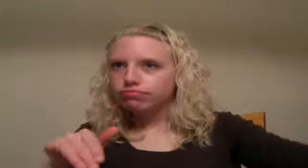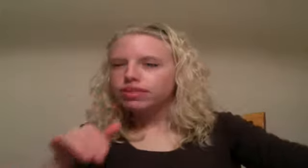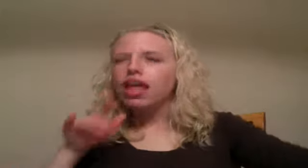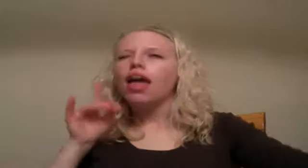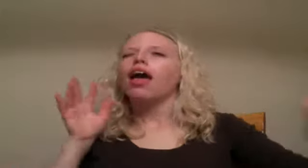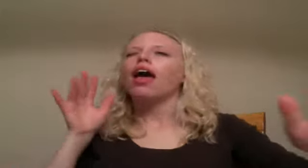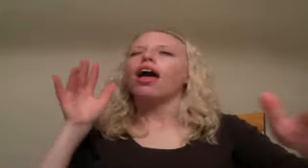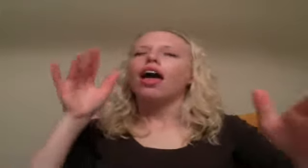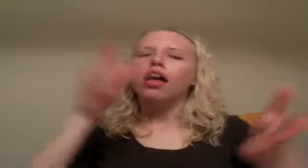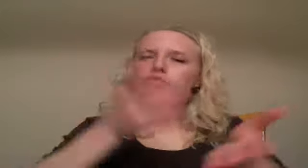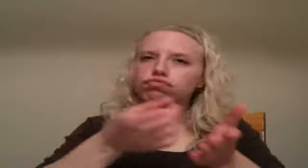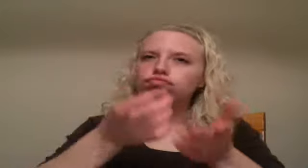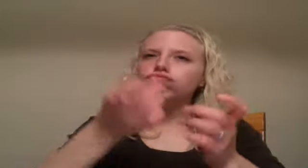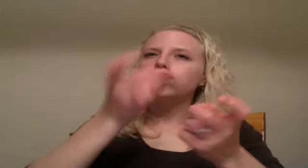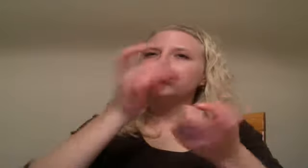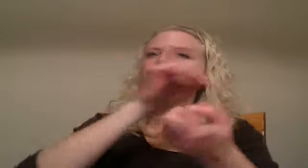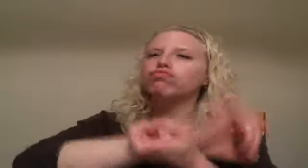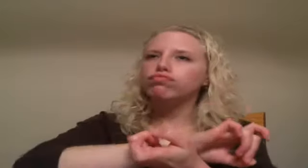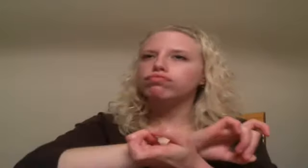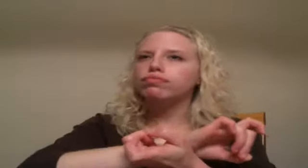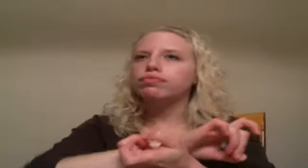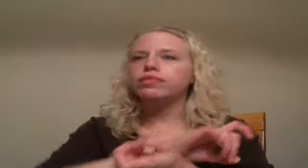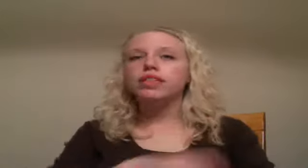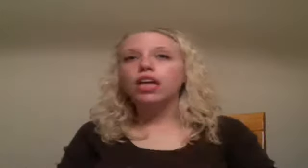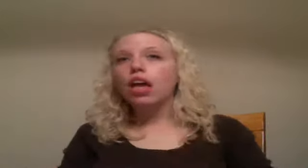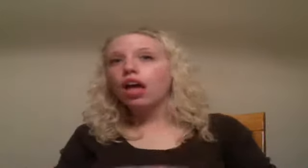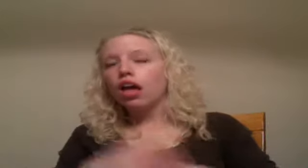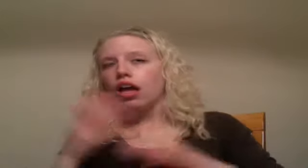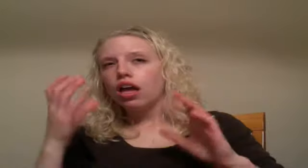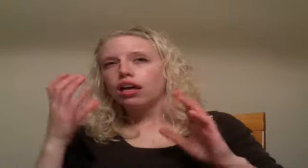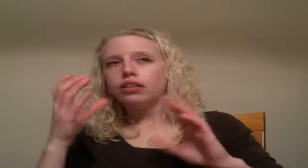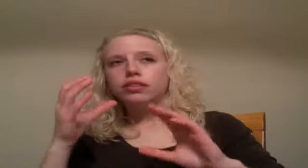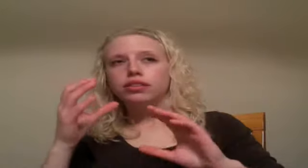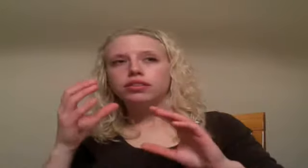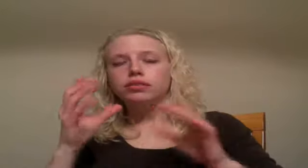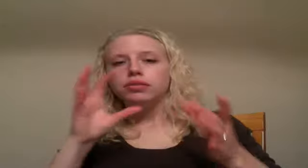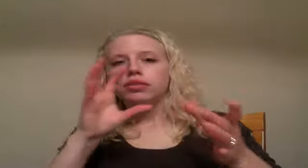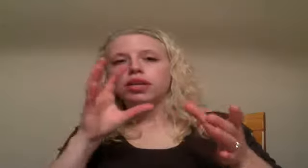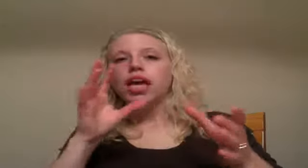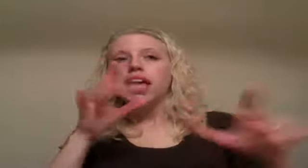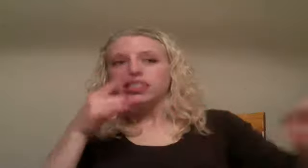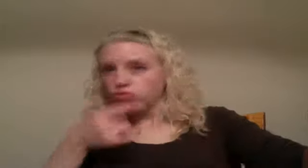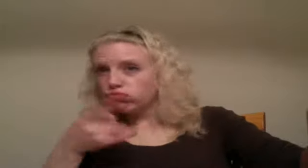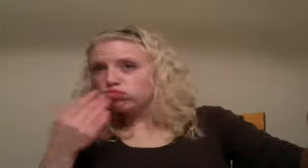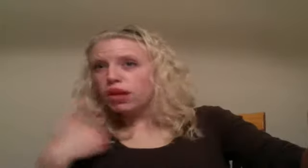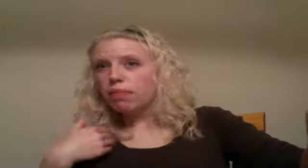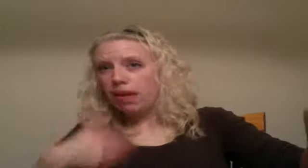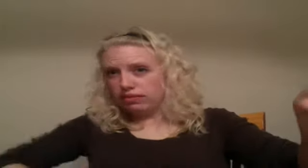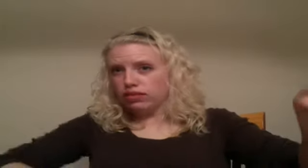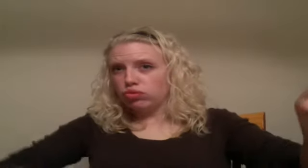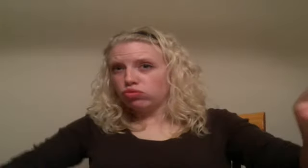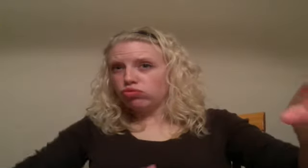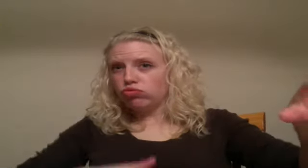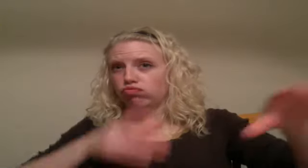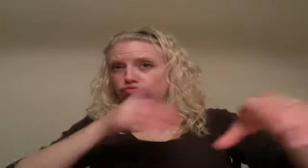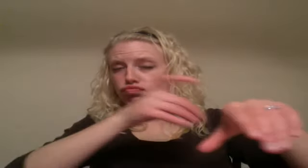incredible to watch, but there's nothing psychic or paranormal going on. It's simply that these crabs have internal cycles that correspond usually with